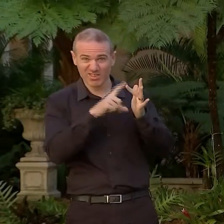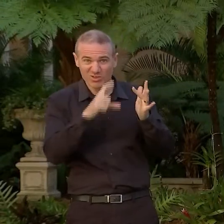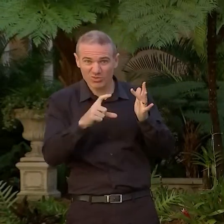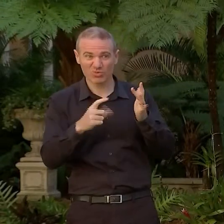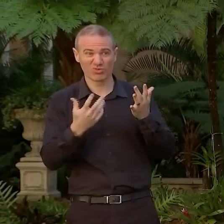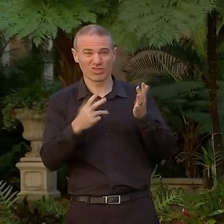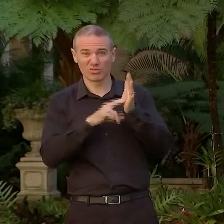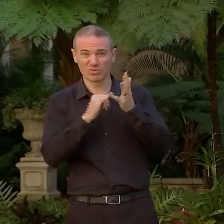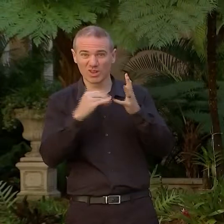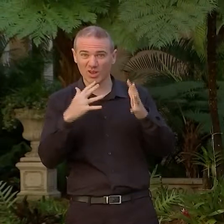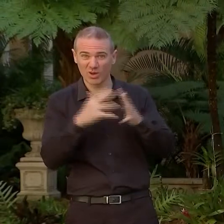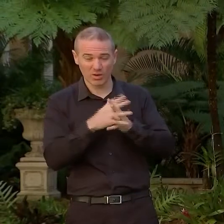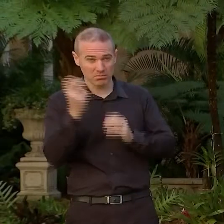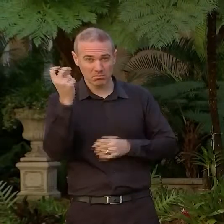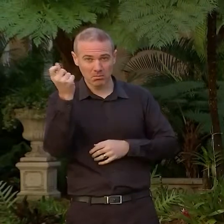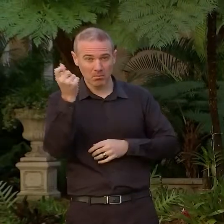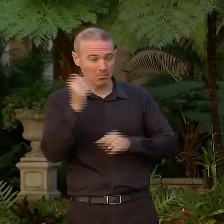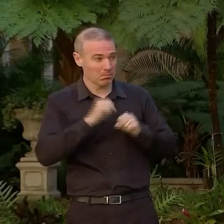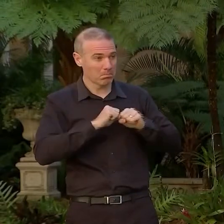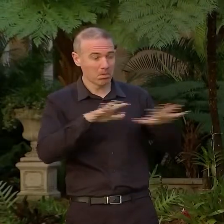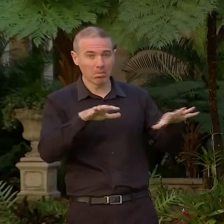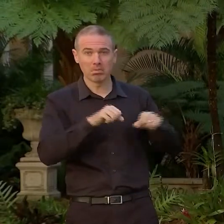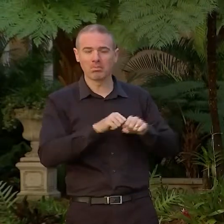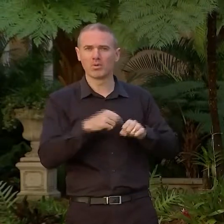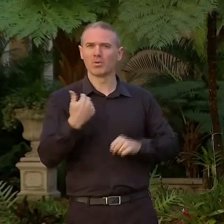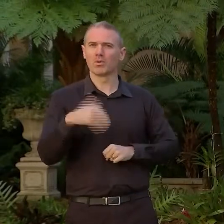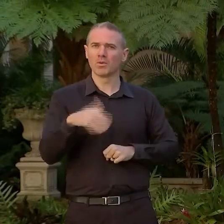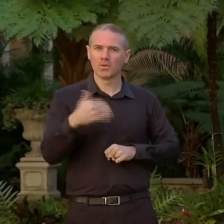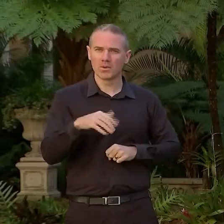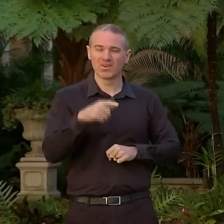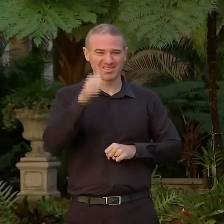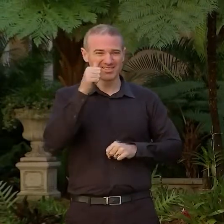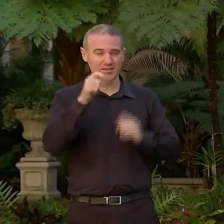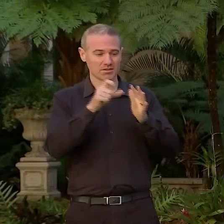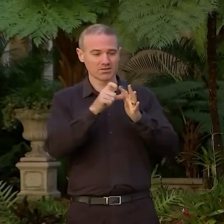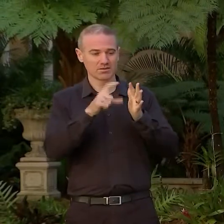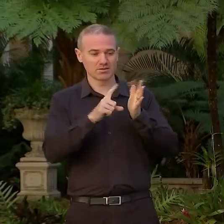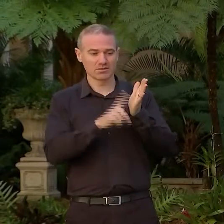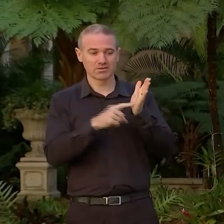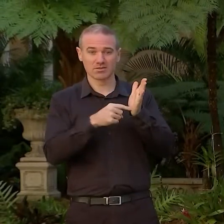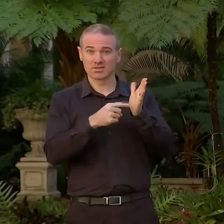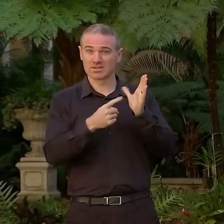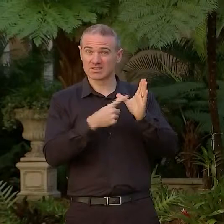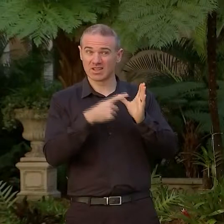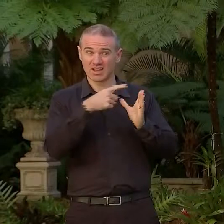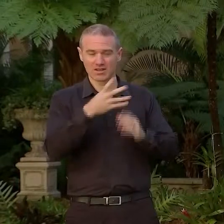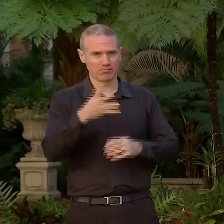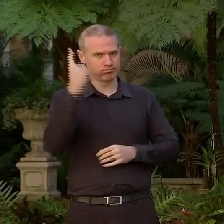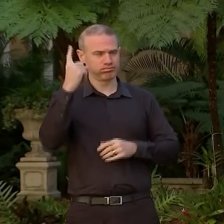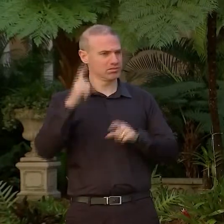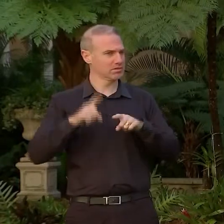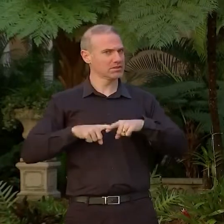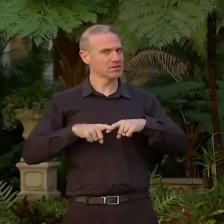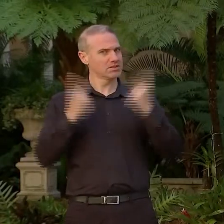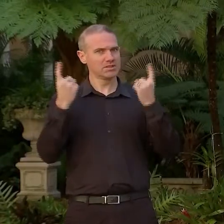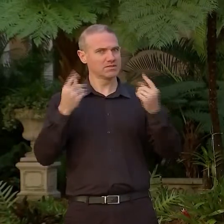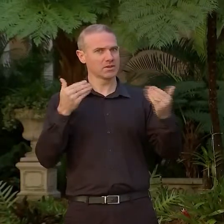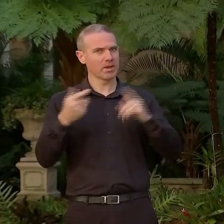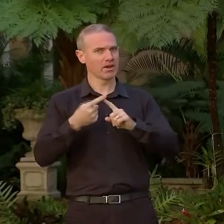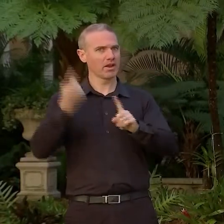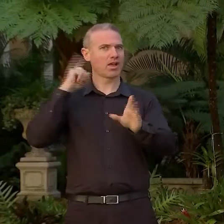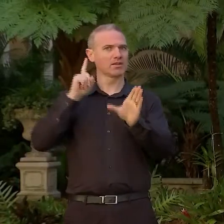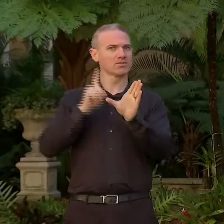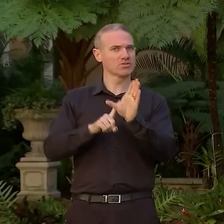the Delta variant is a completely different variant to the ones we were dealing with last year. So I know it's